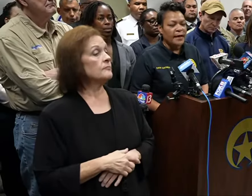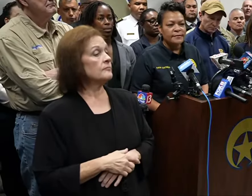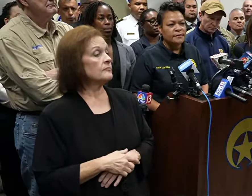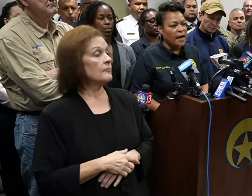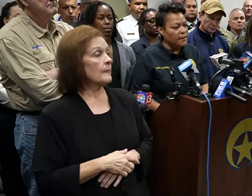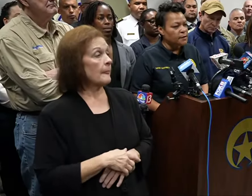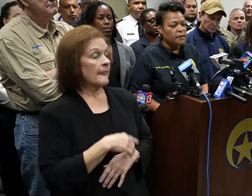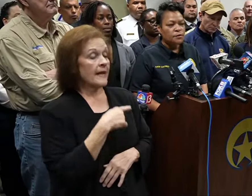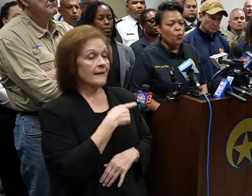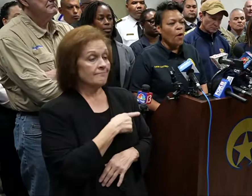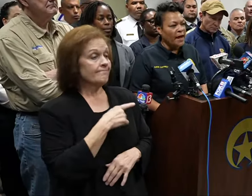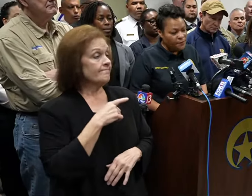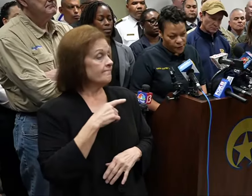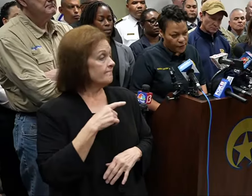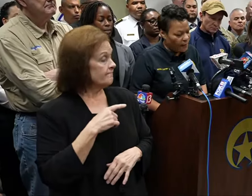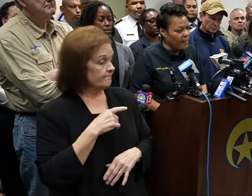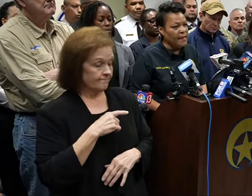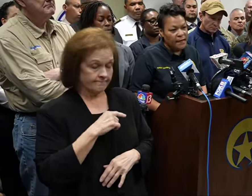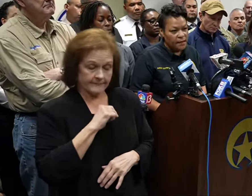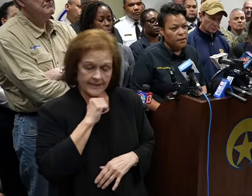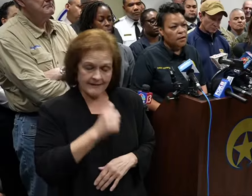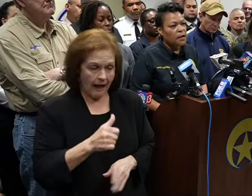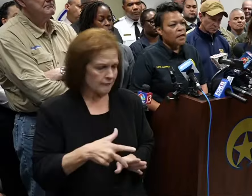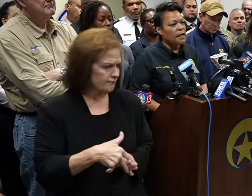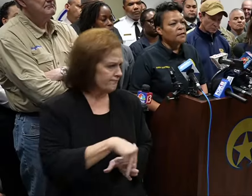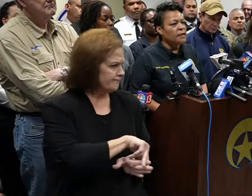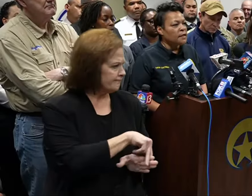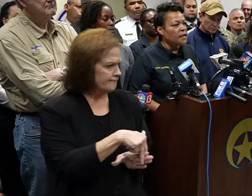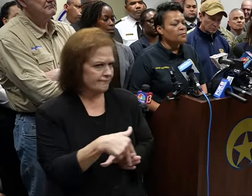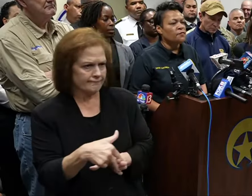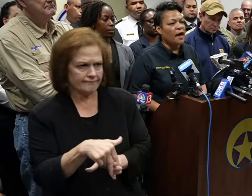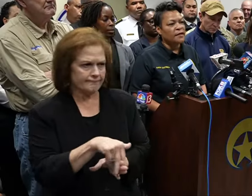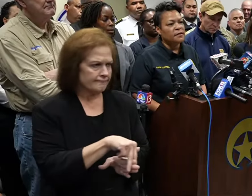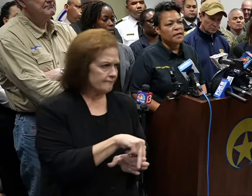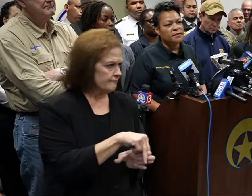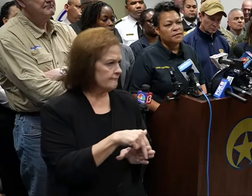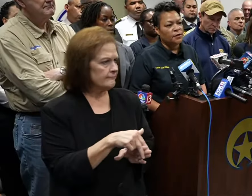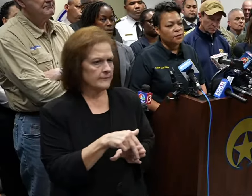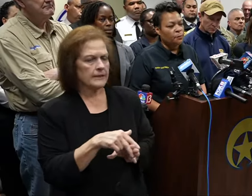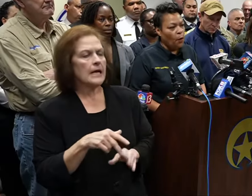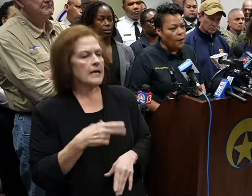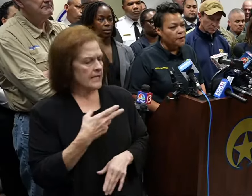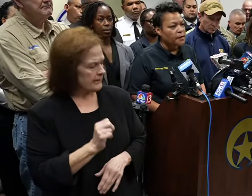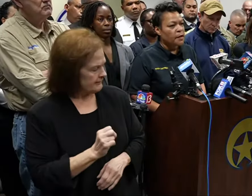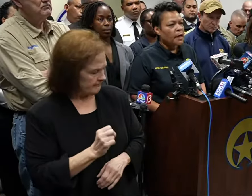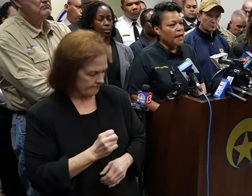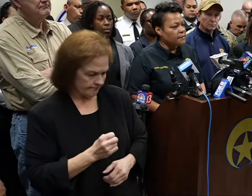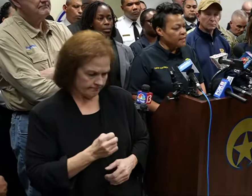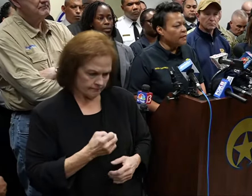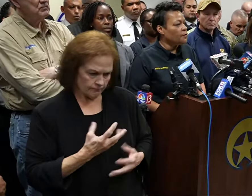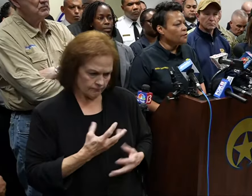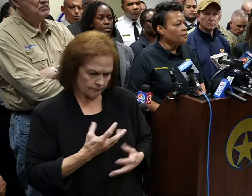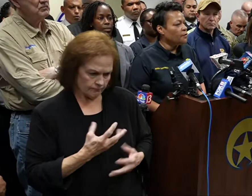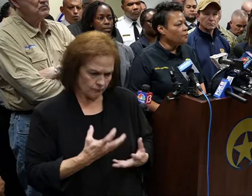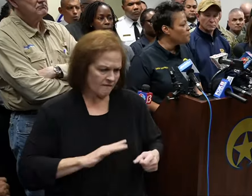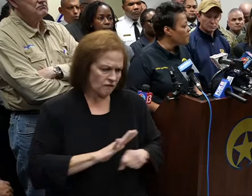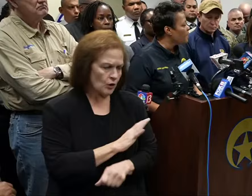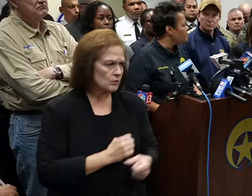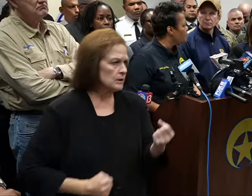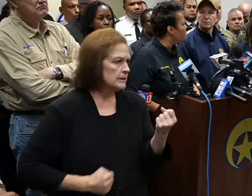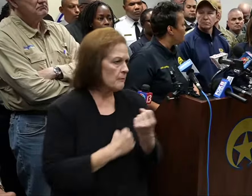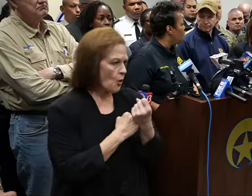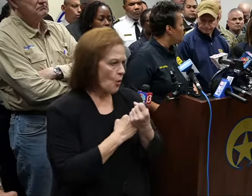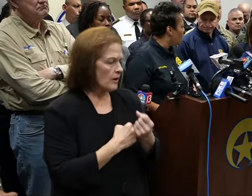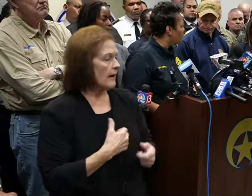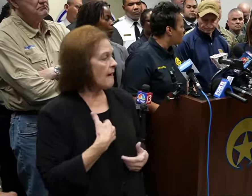who has not wavered any in leaning in, providing the necessary support, and standing right with me, and